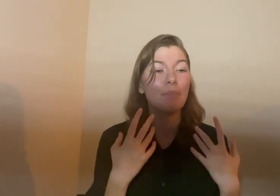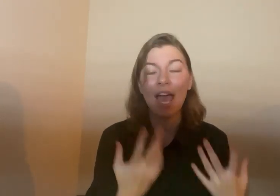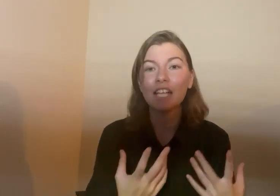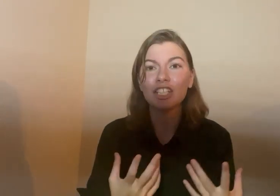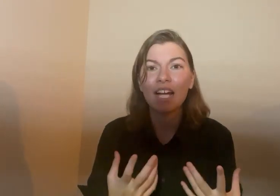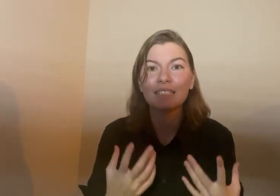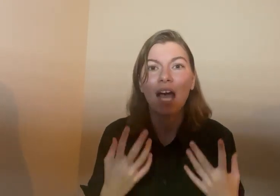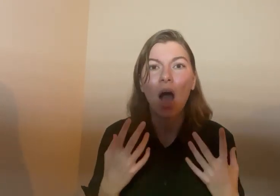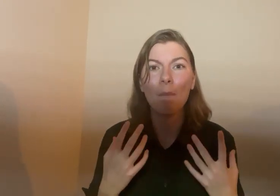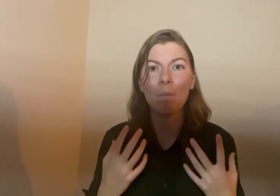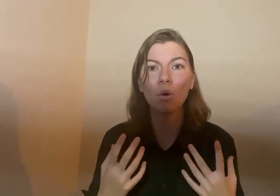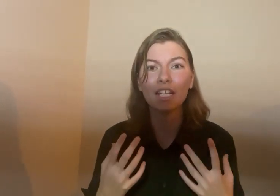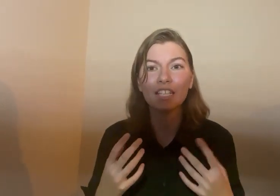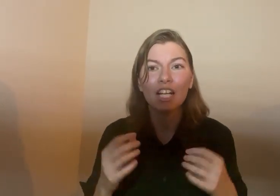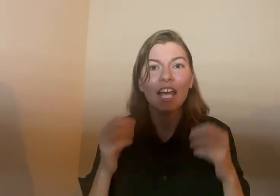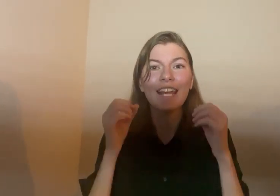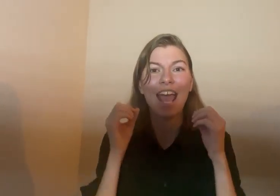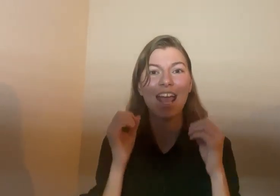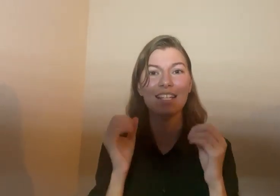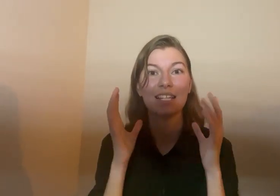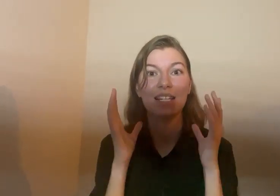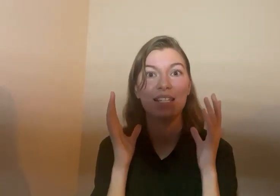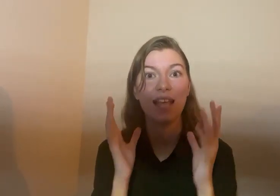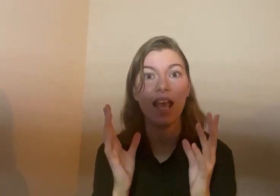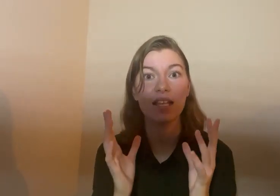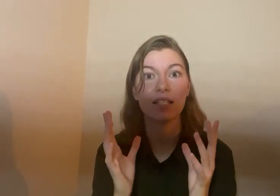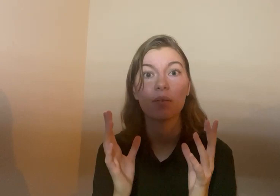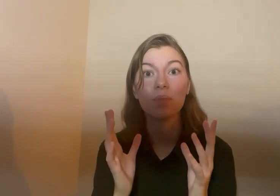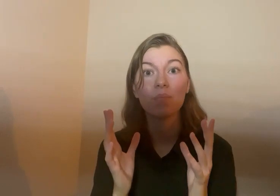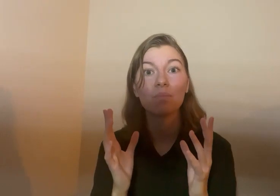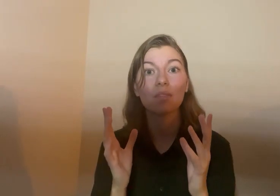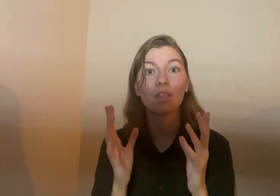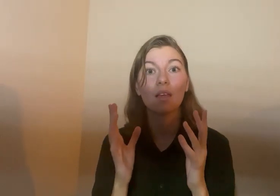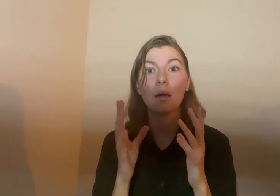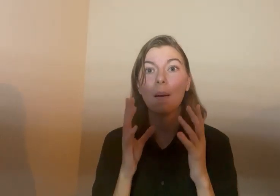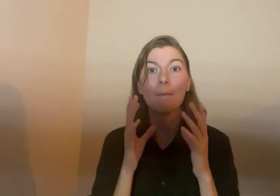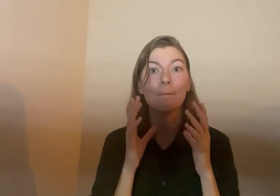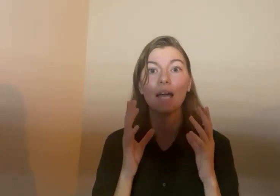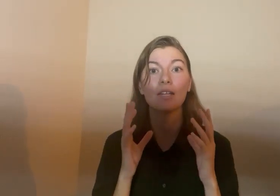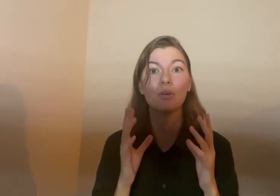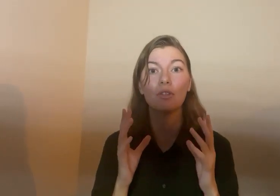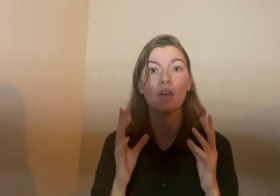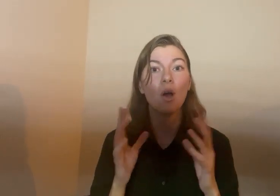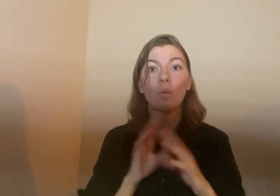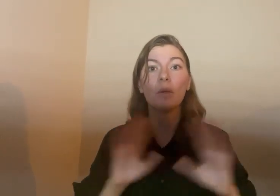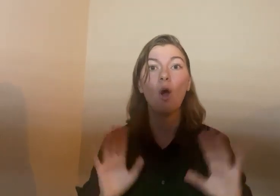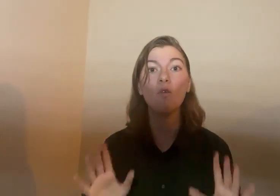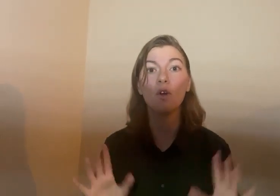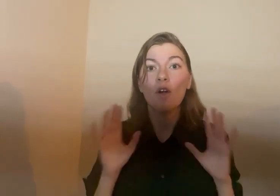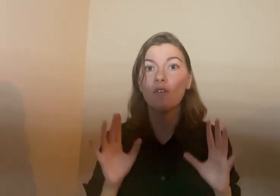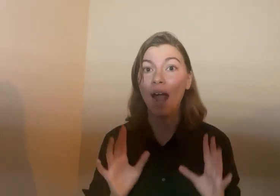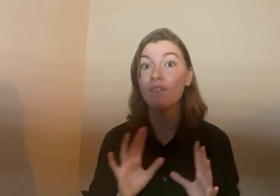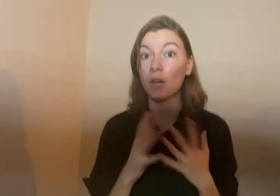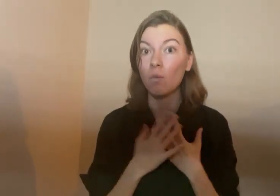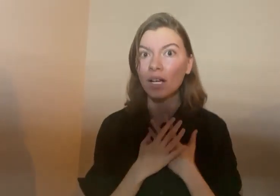paychecks, a mortgage in eight days. My youth will be over forever and what